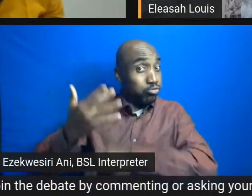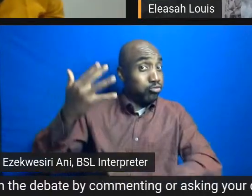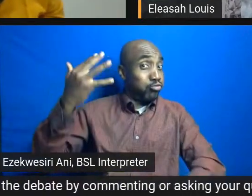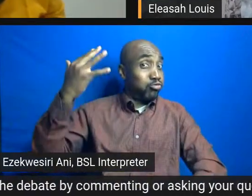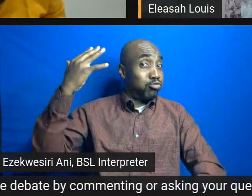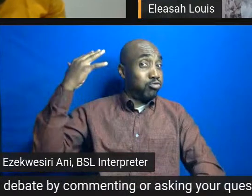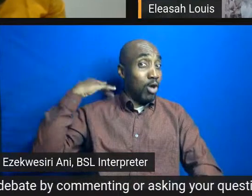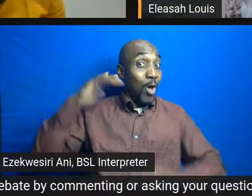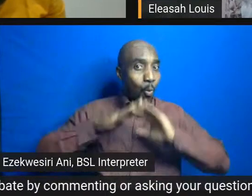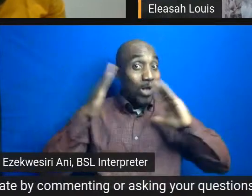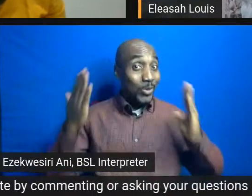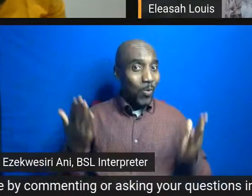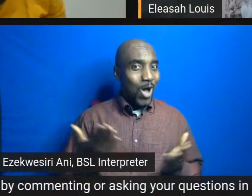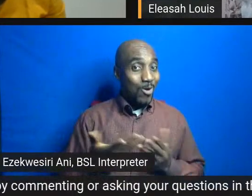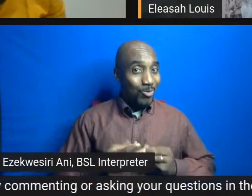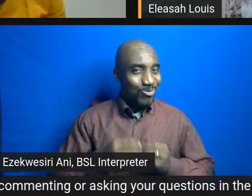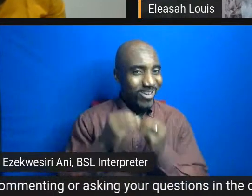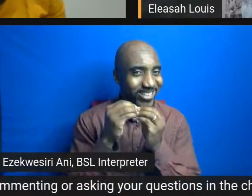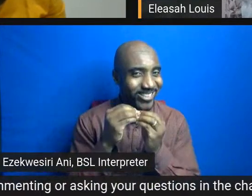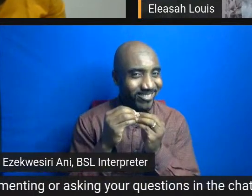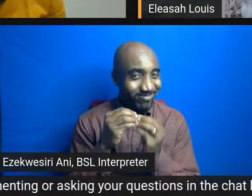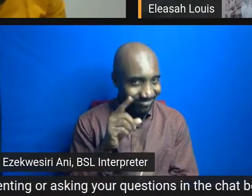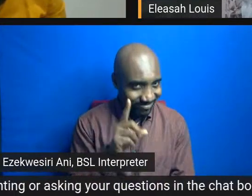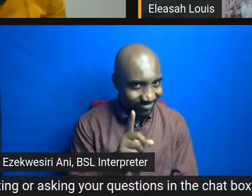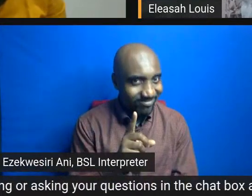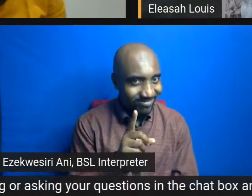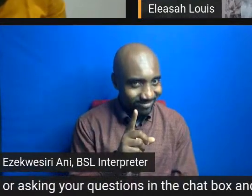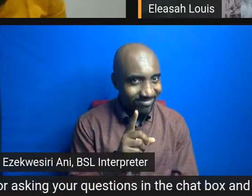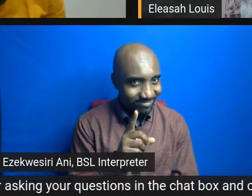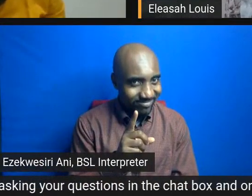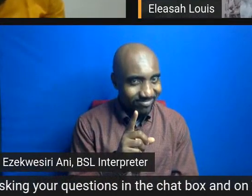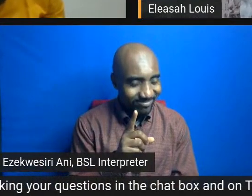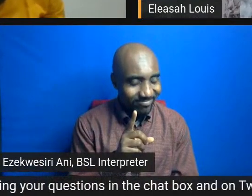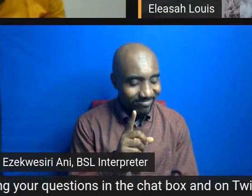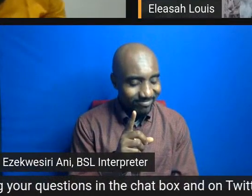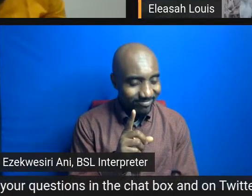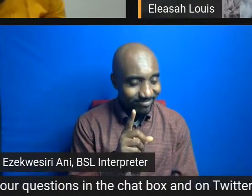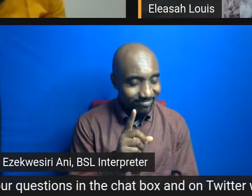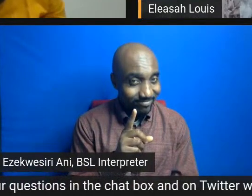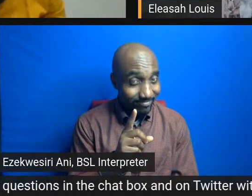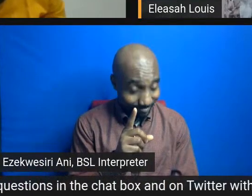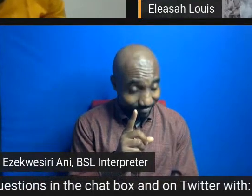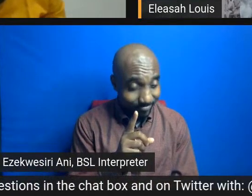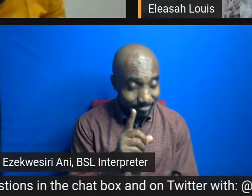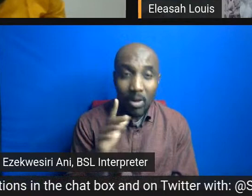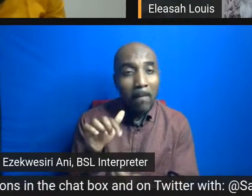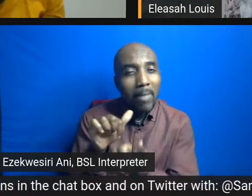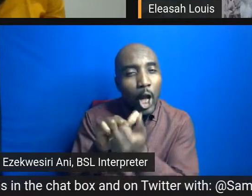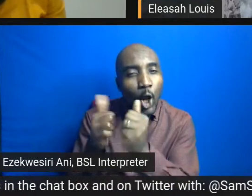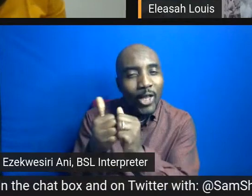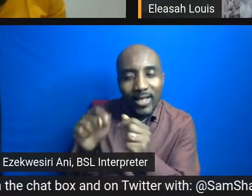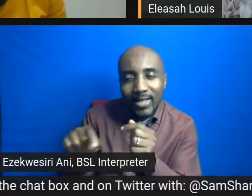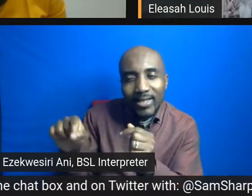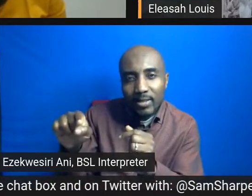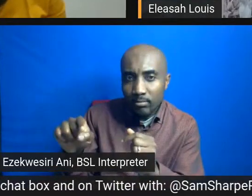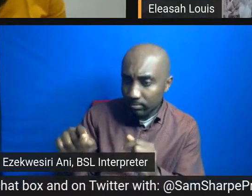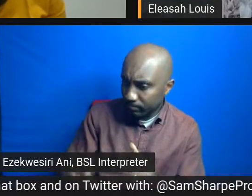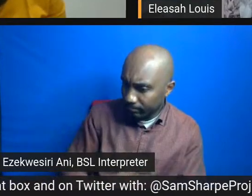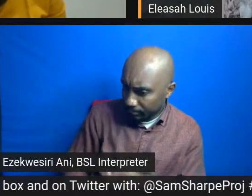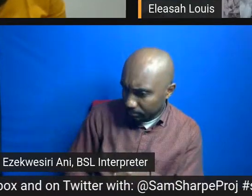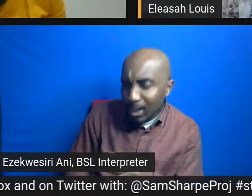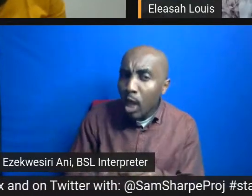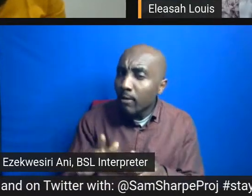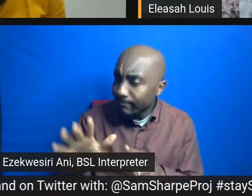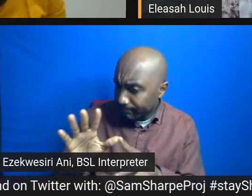I always say to my colleagues that when God created the